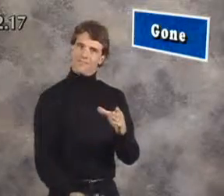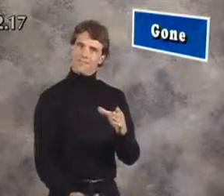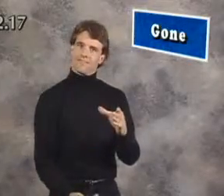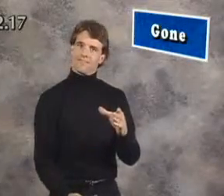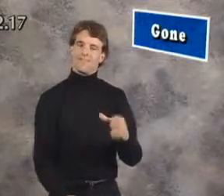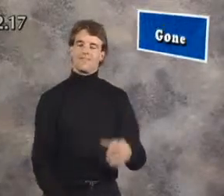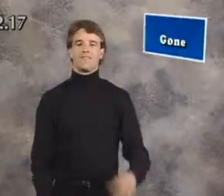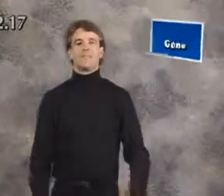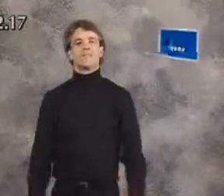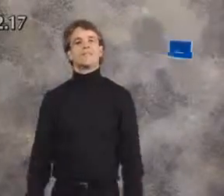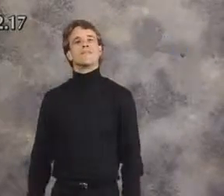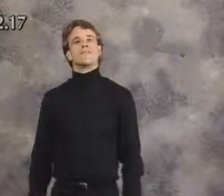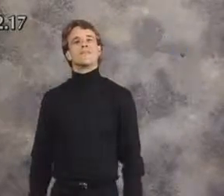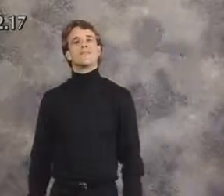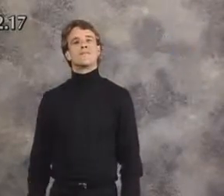Gone.